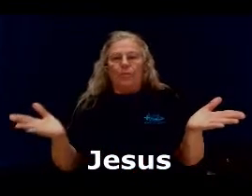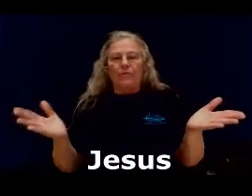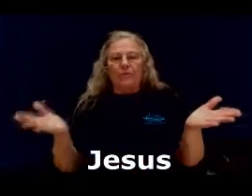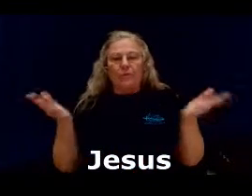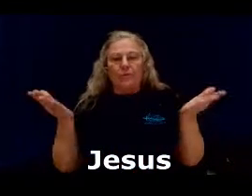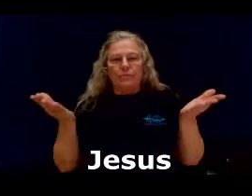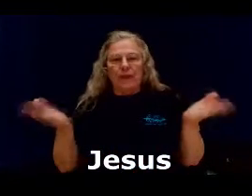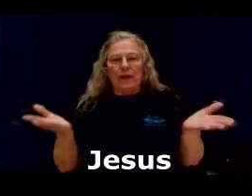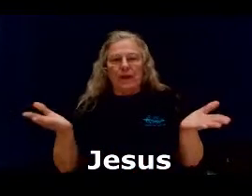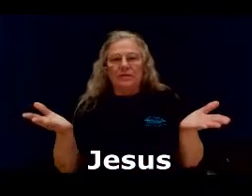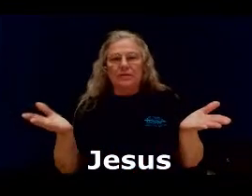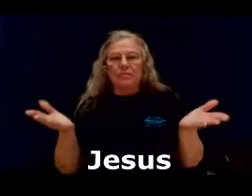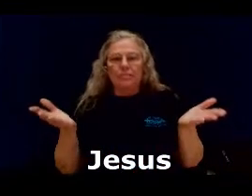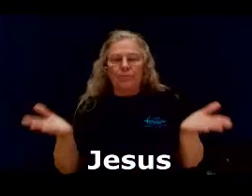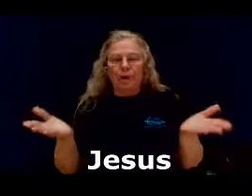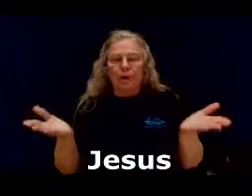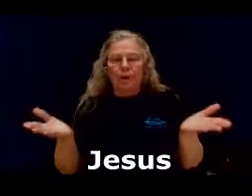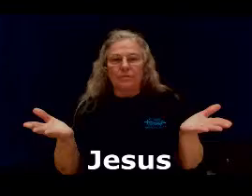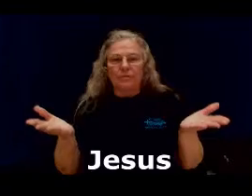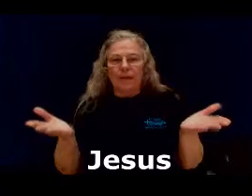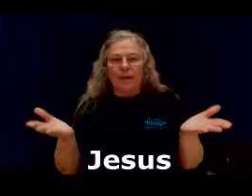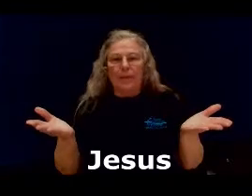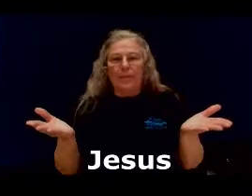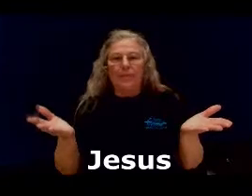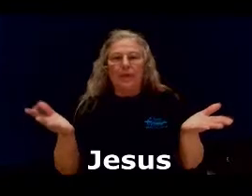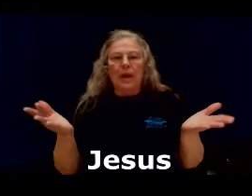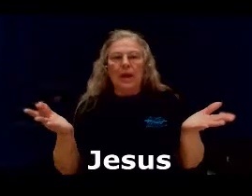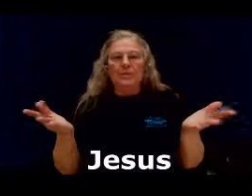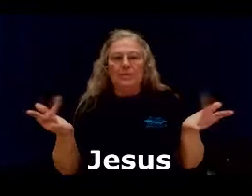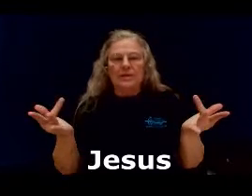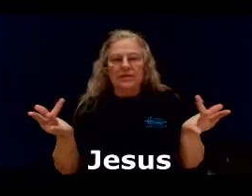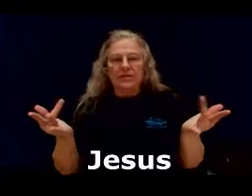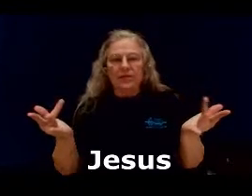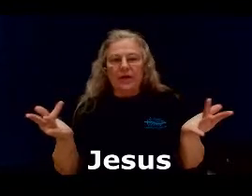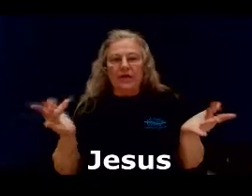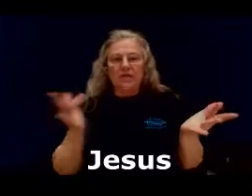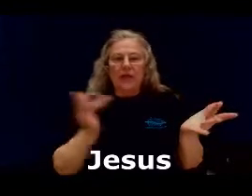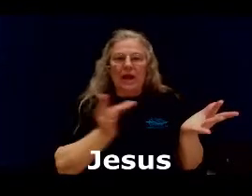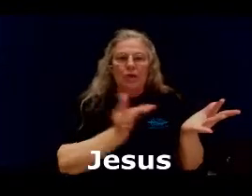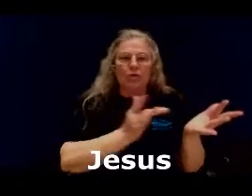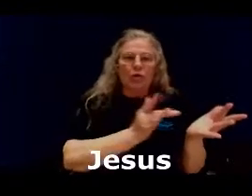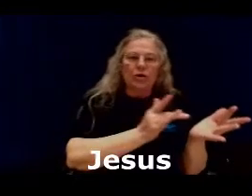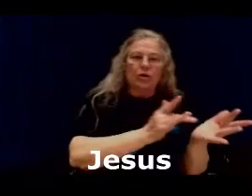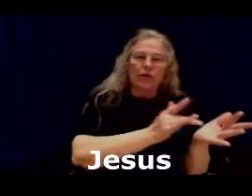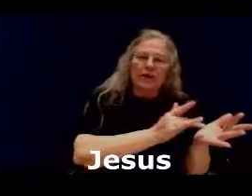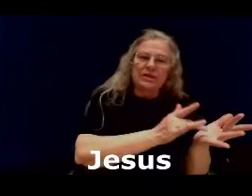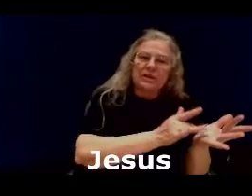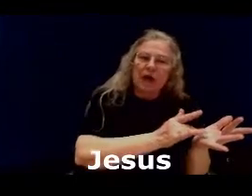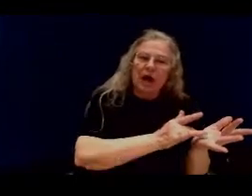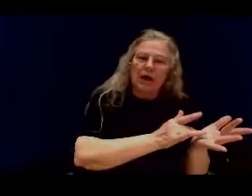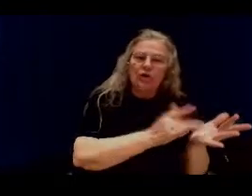both of your hands, palms up, center fingers, and you're going to go over and